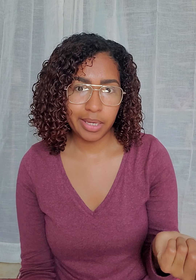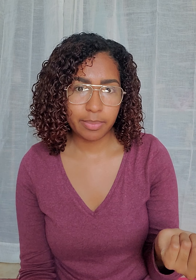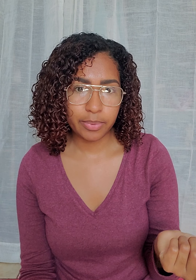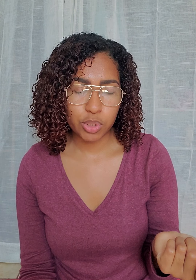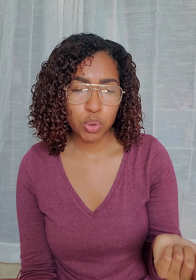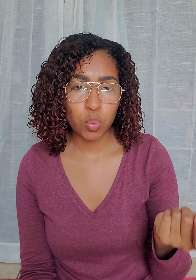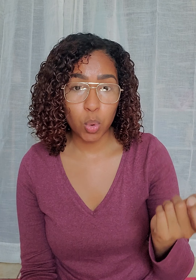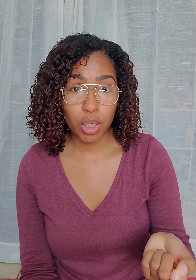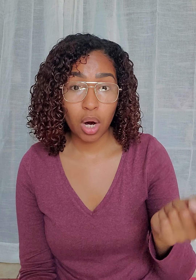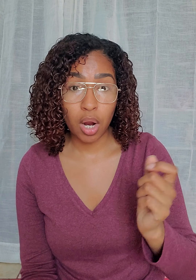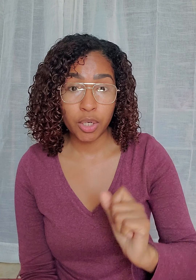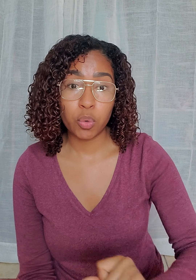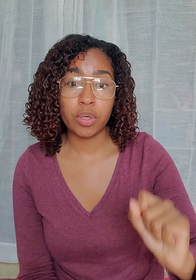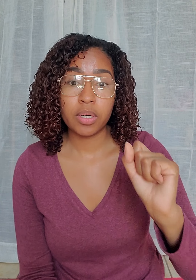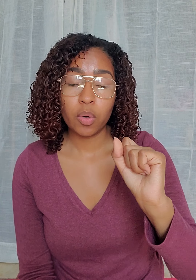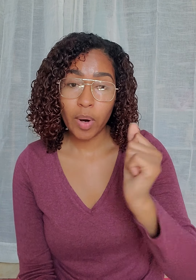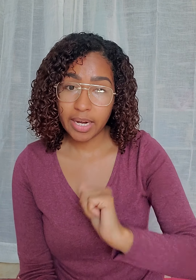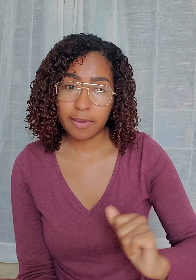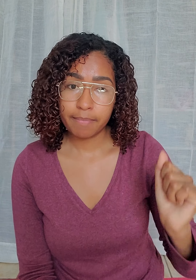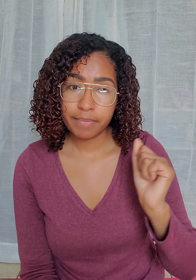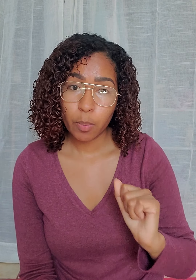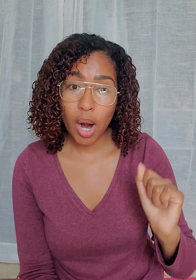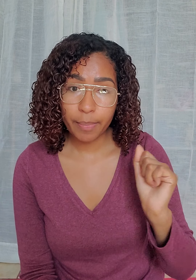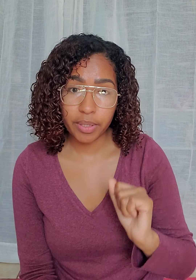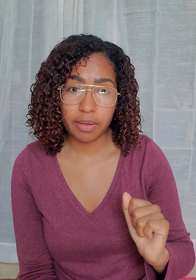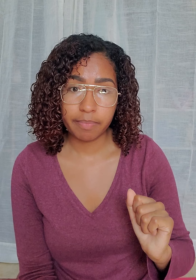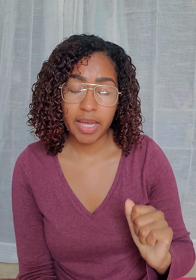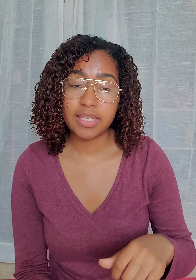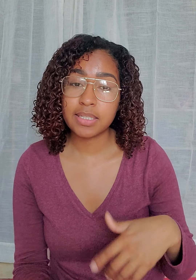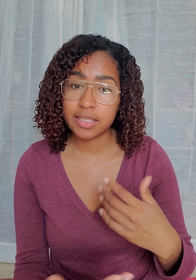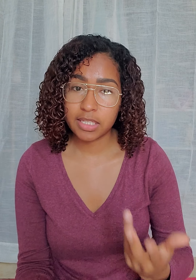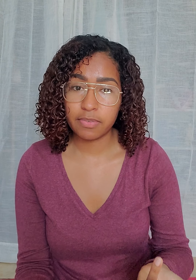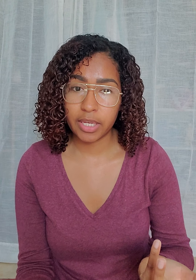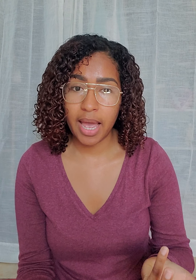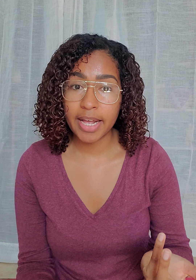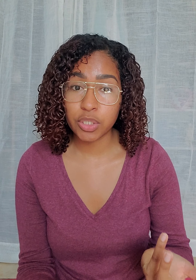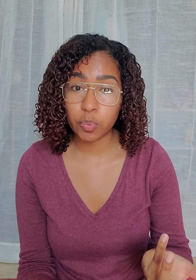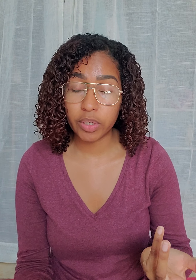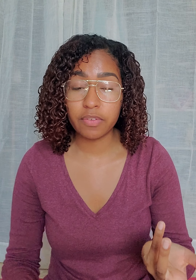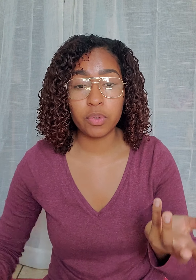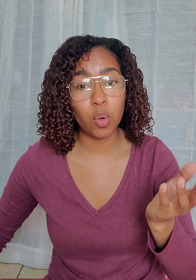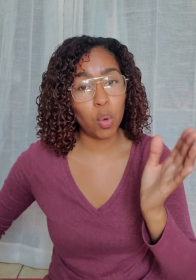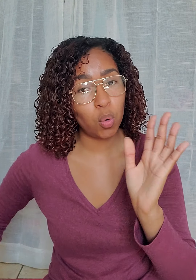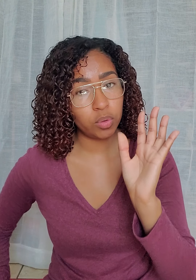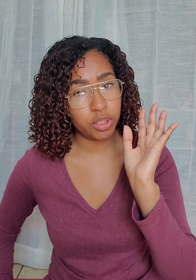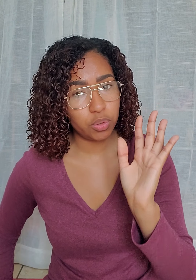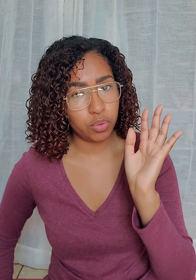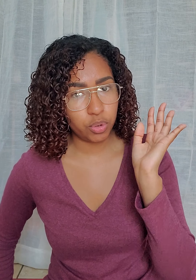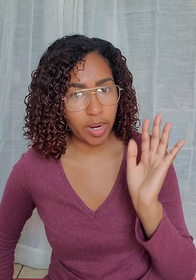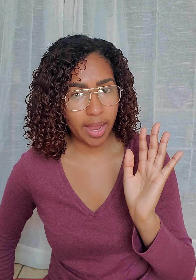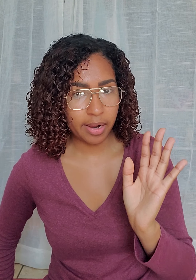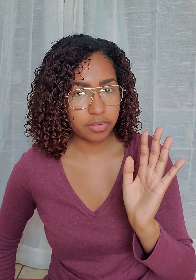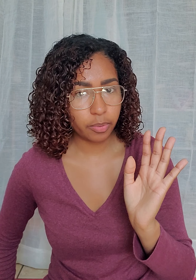able to work on your writing properly and successfully as you would if you only used your right hand, okay?